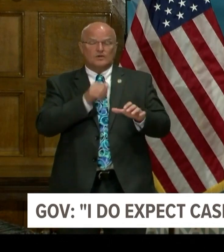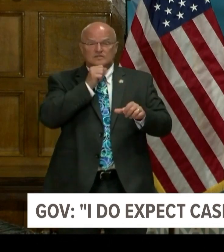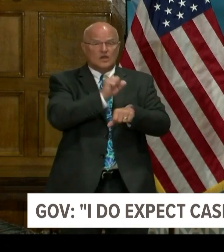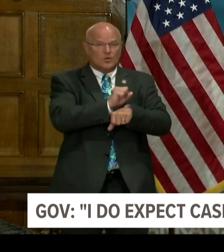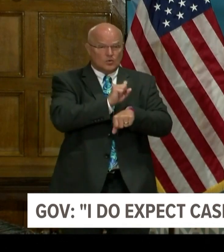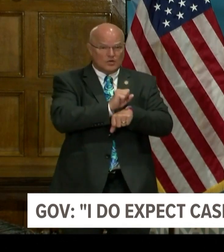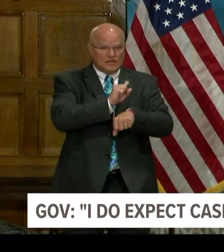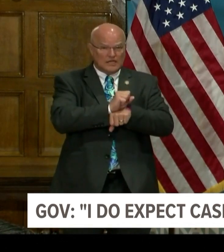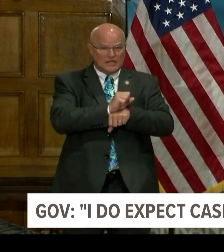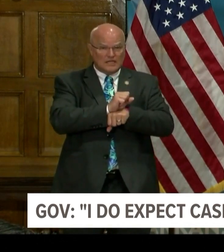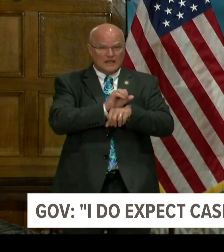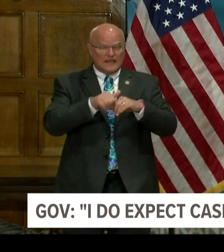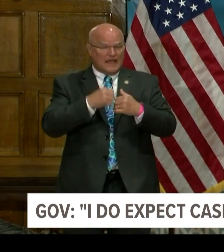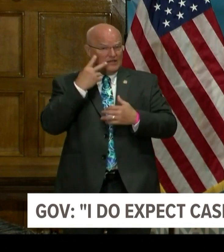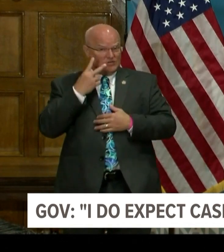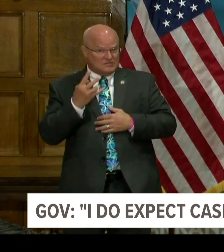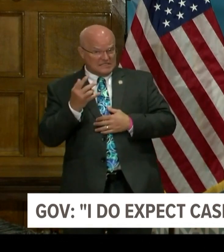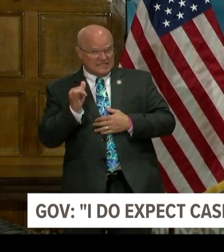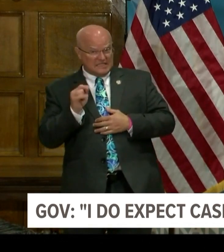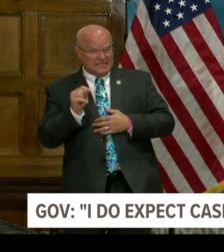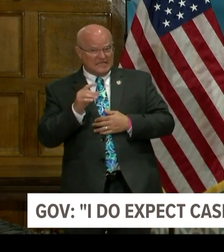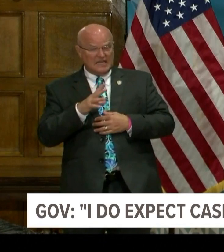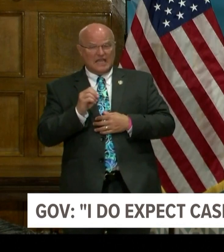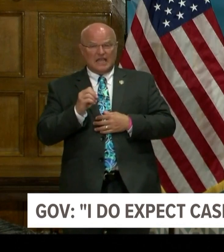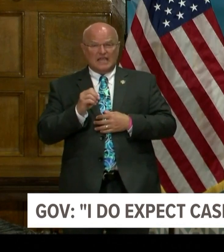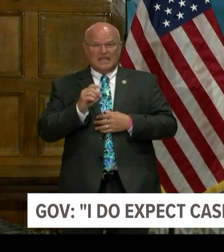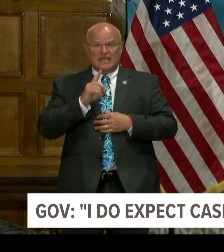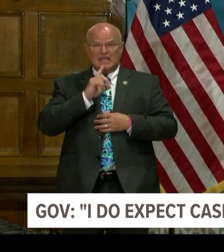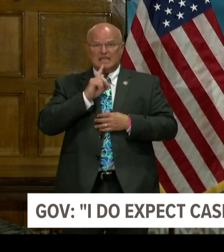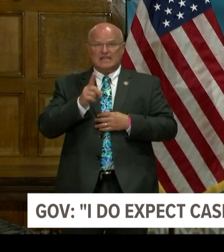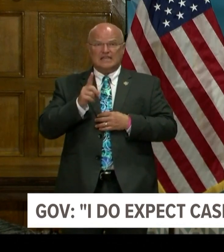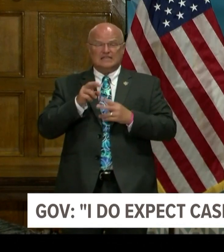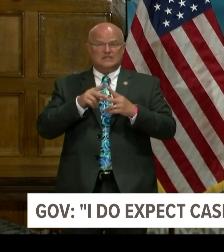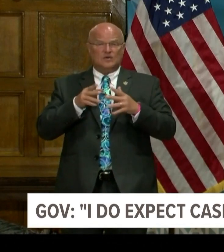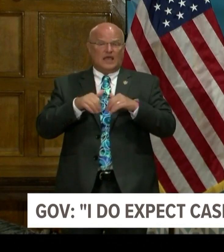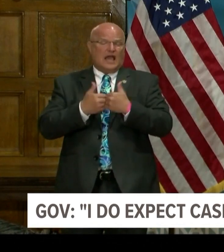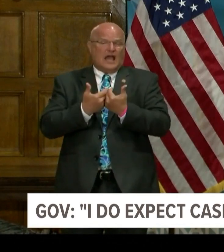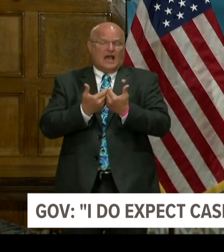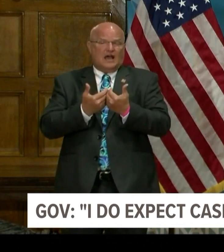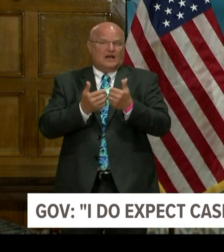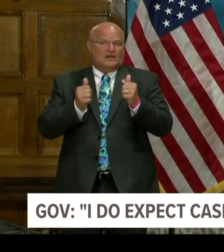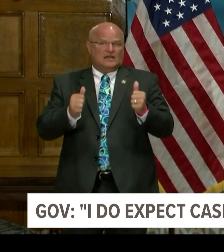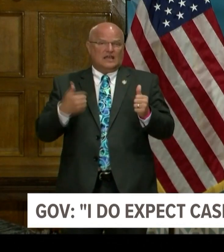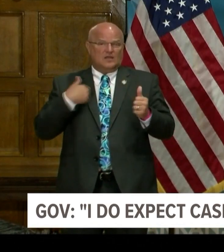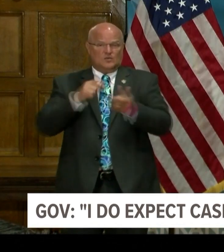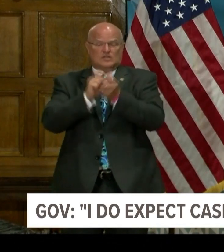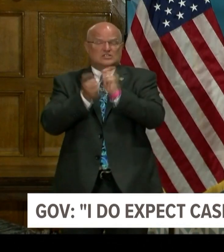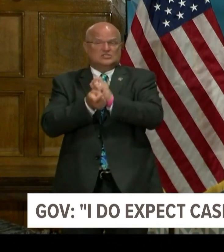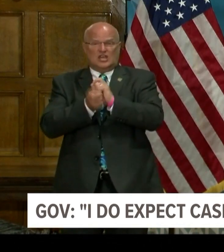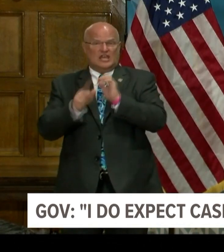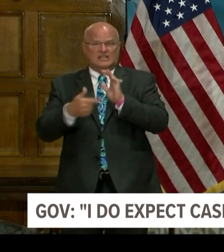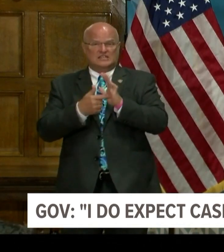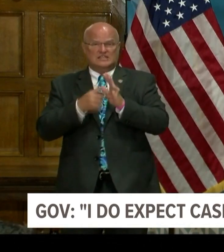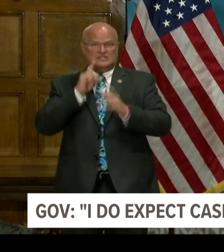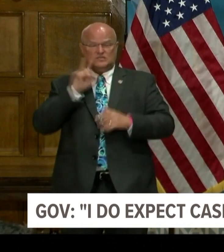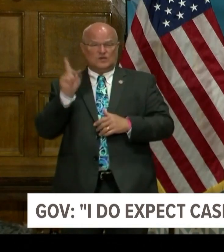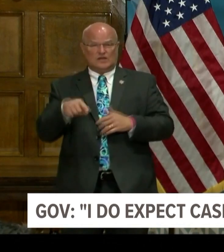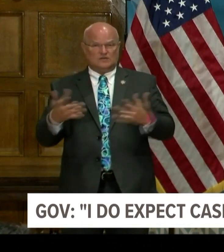working. Is that how you see it? And if either way, how are we going to change this